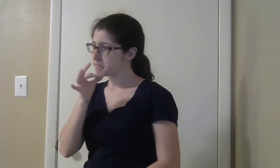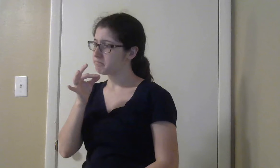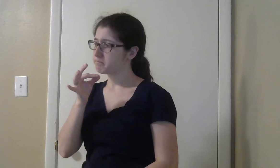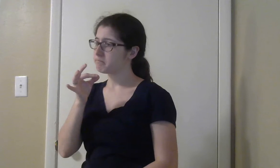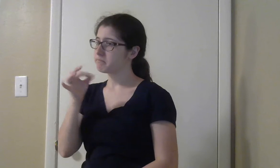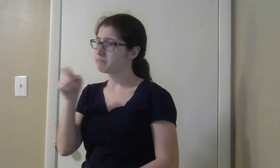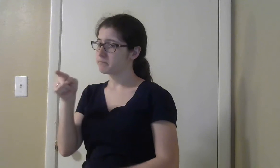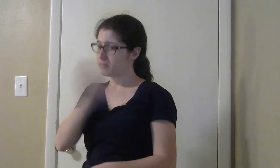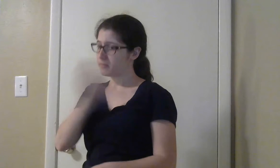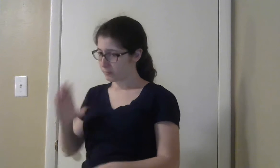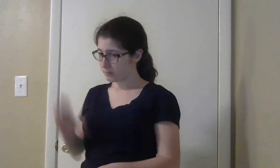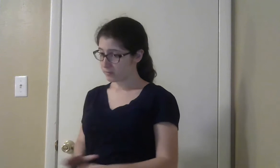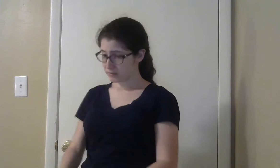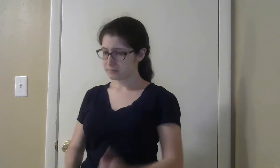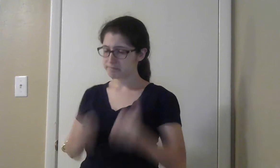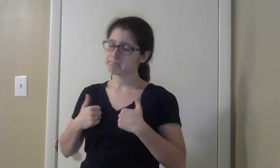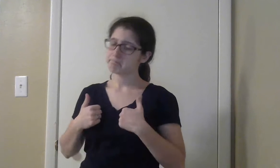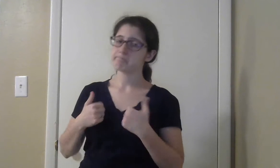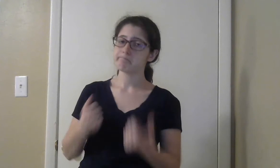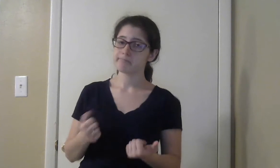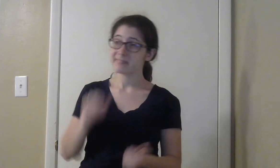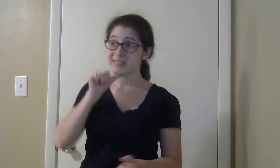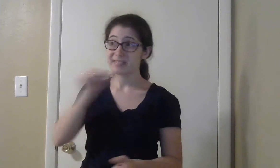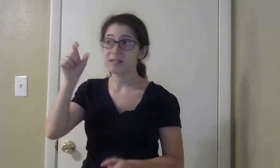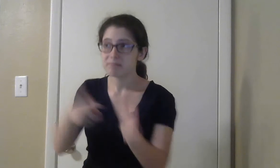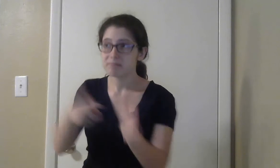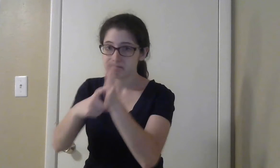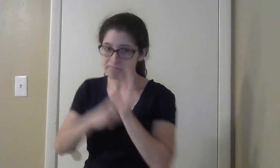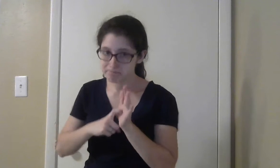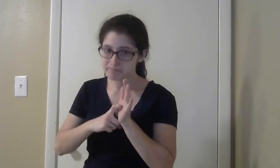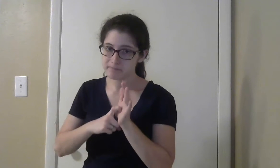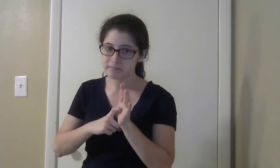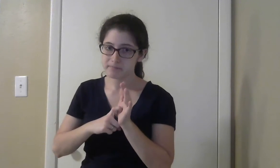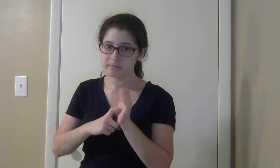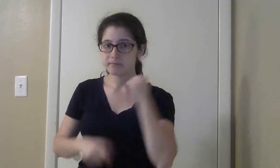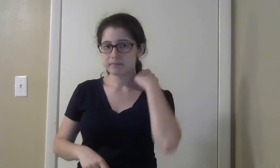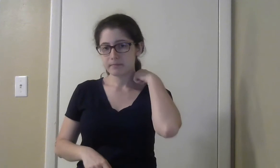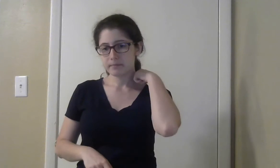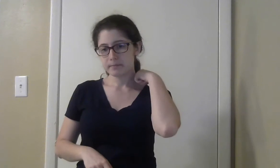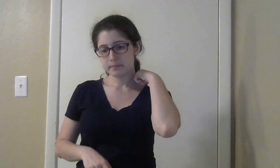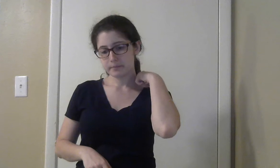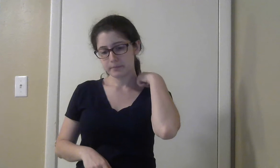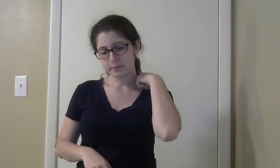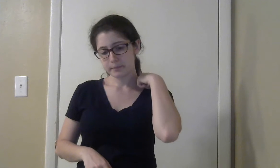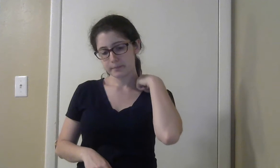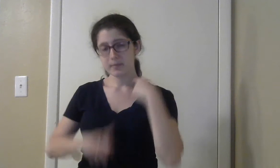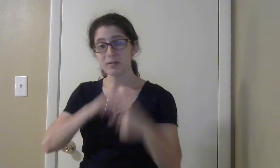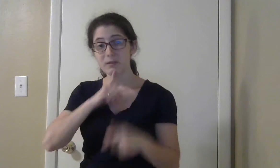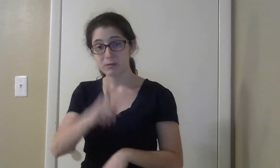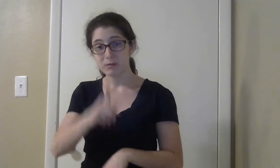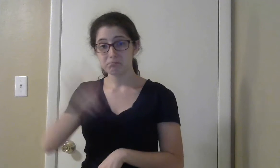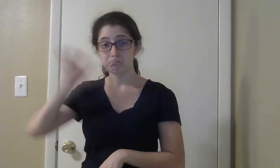nevertheless, there are indications that it was normal and that Jesus